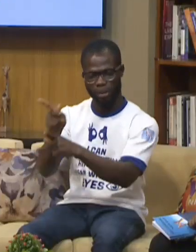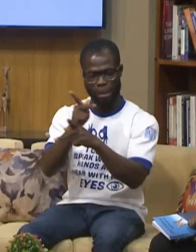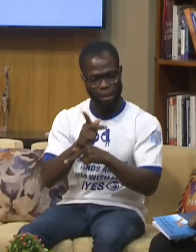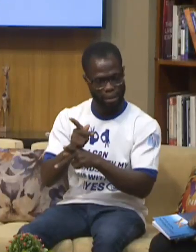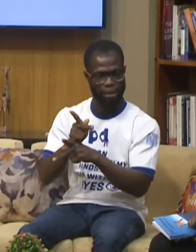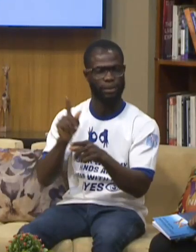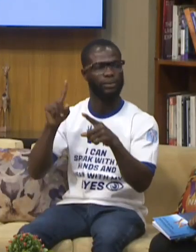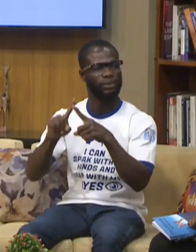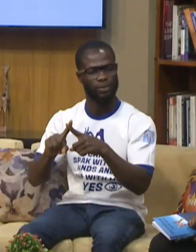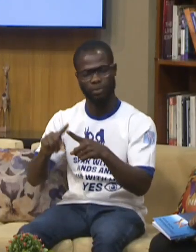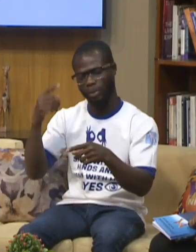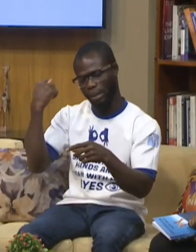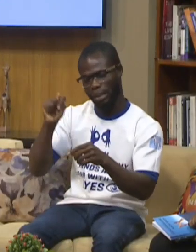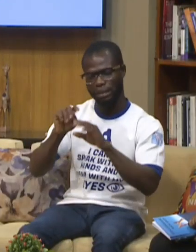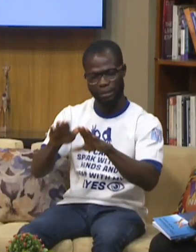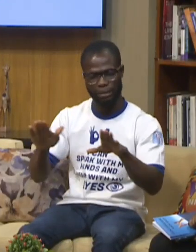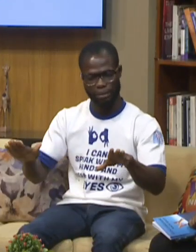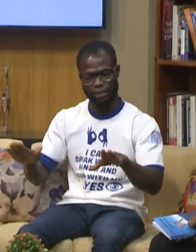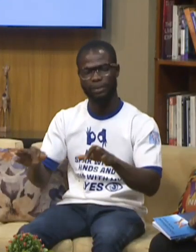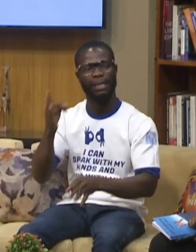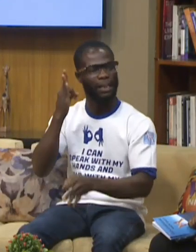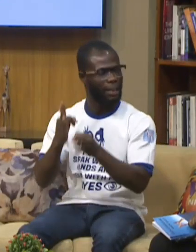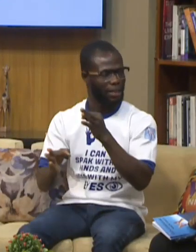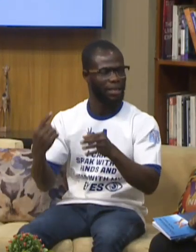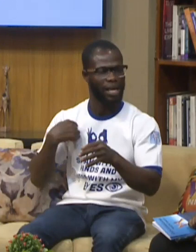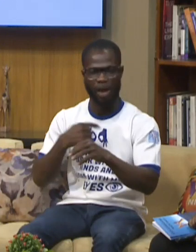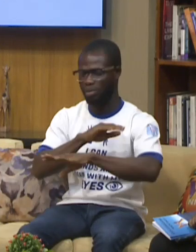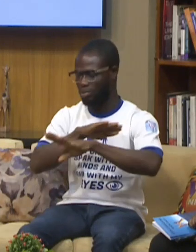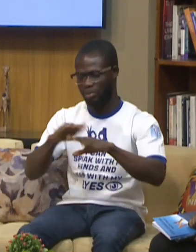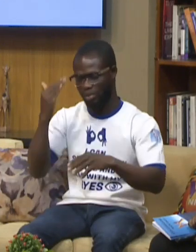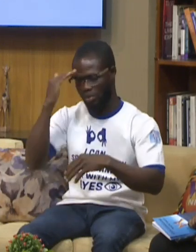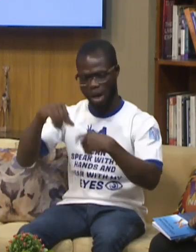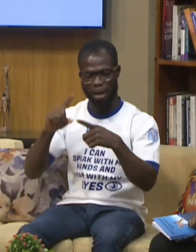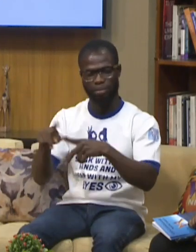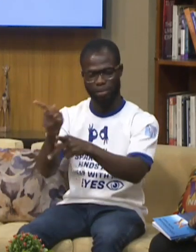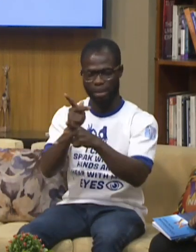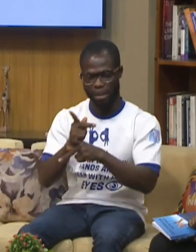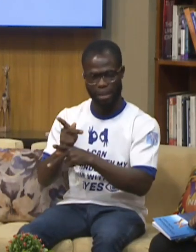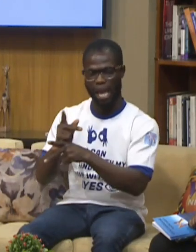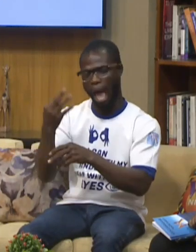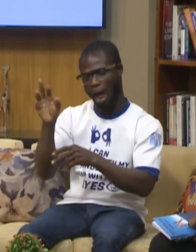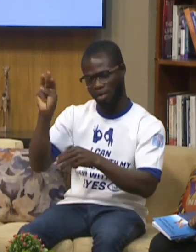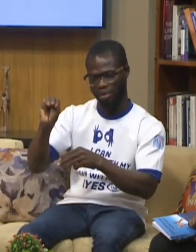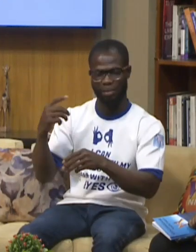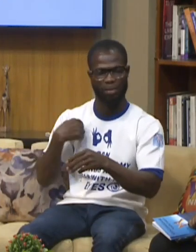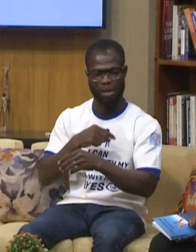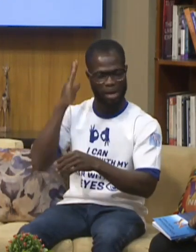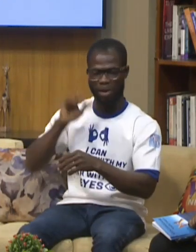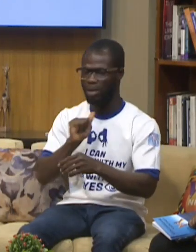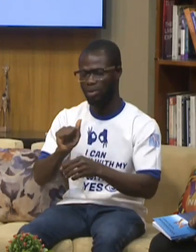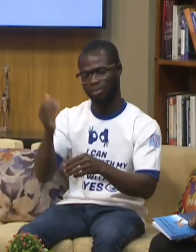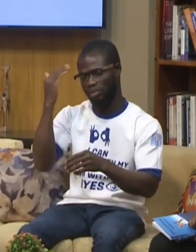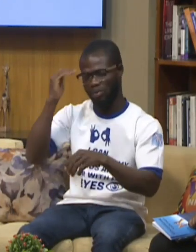to, these children, because if you don't know how to cater to them, you wouldn't know how to take care of